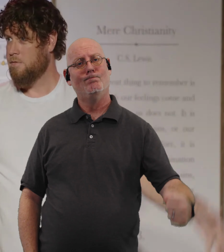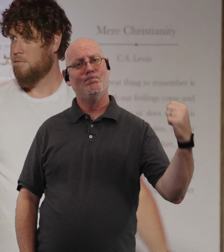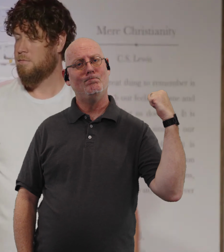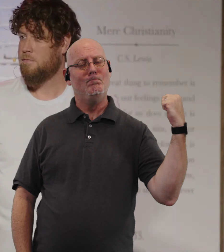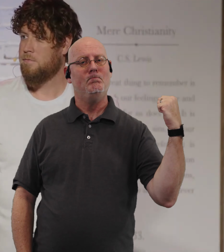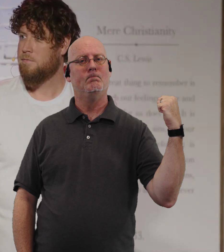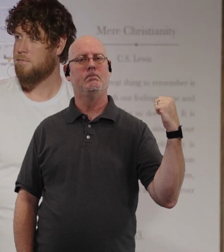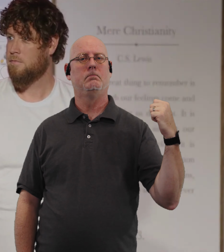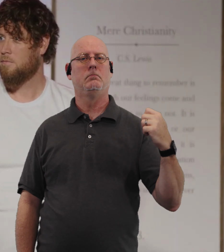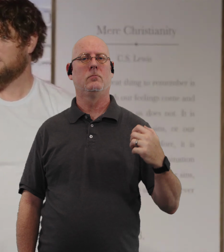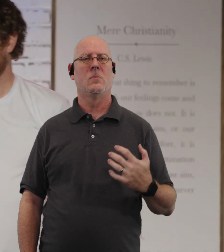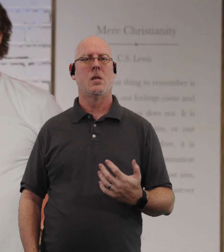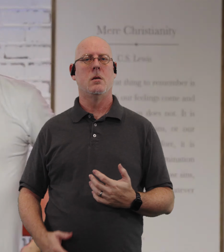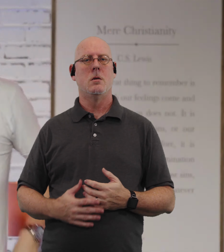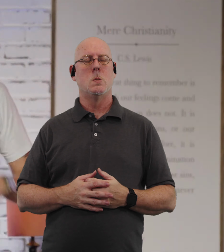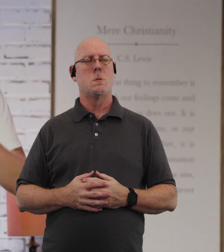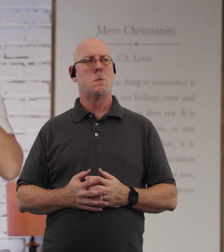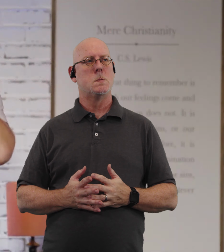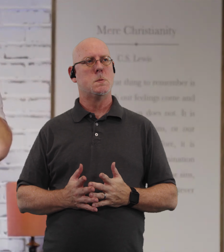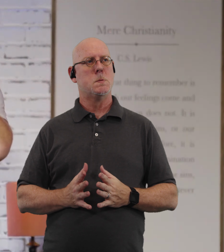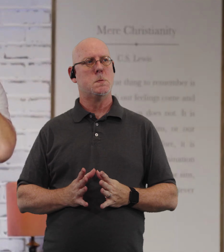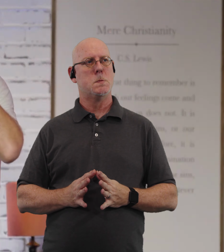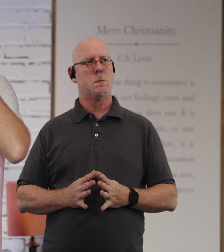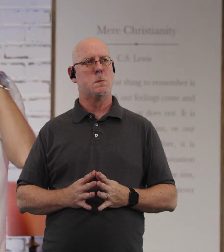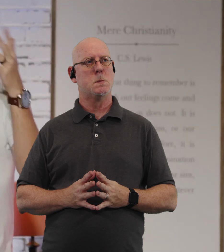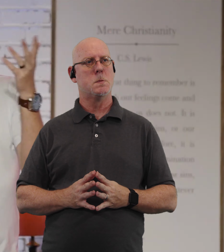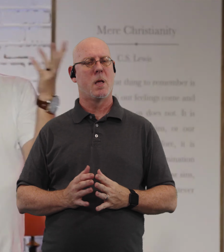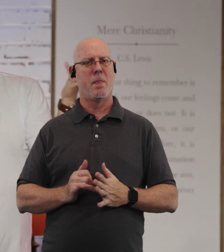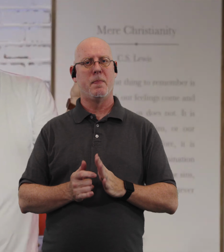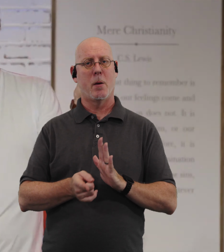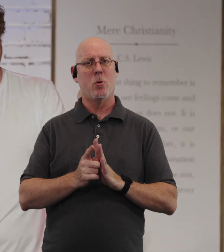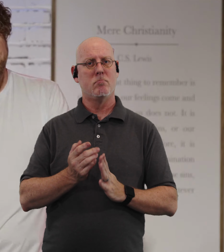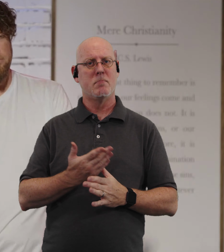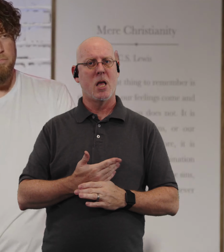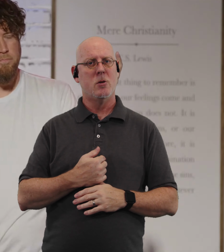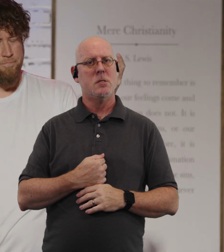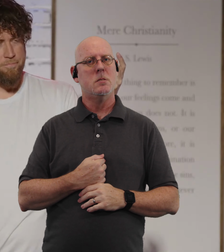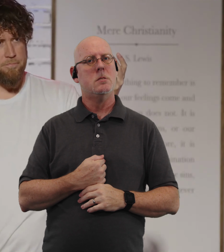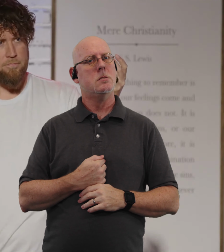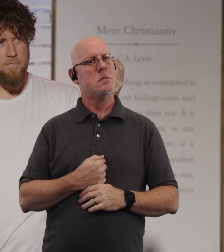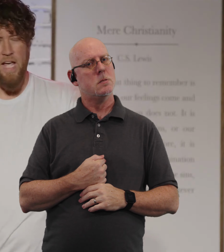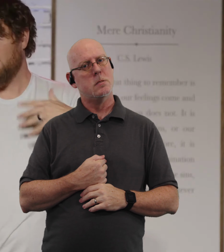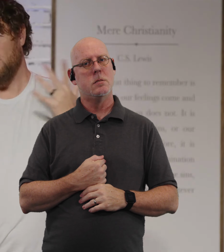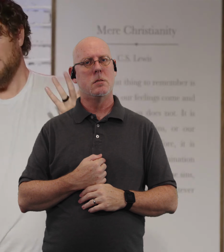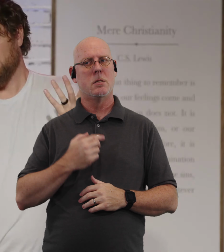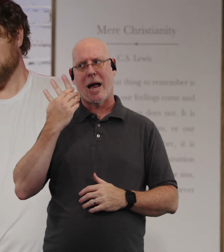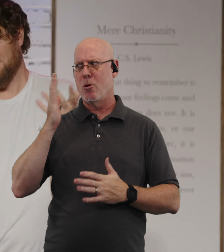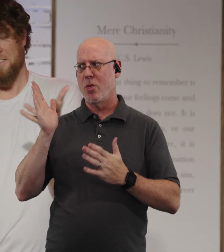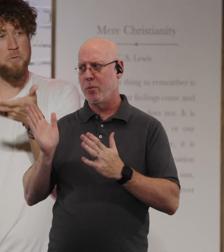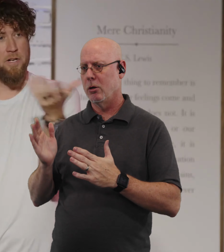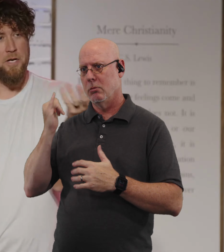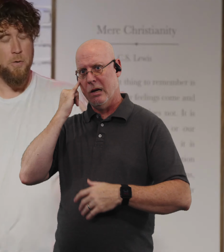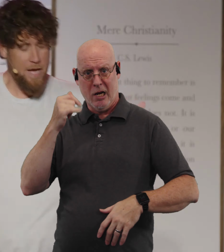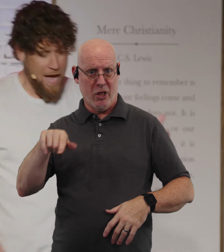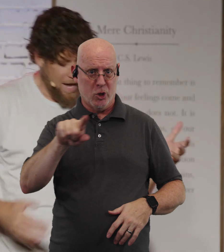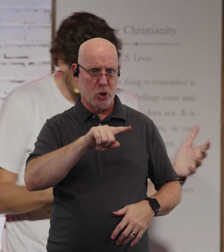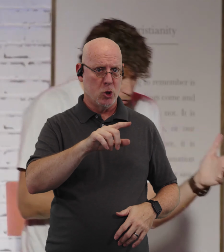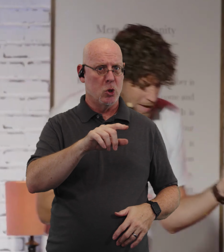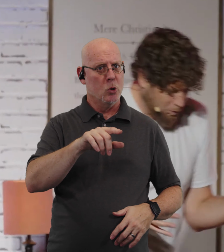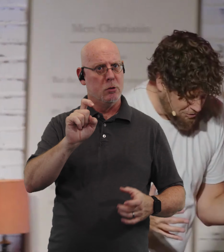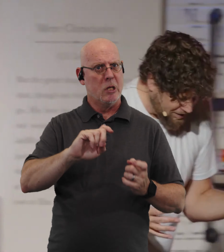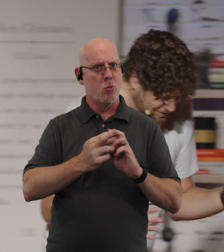salute. Right? In that moment, I'm bothered. I don't know that person, unless it was one of you.